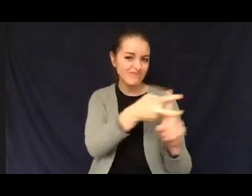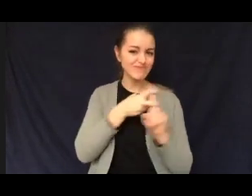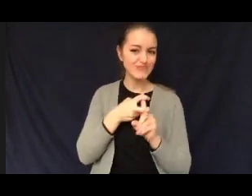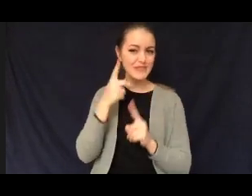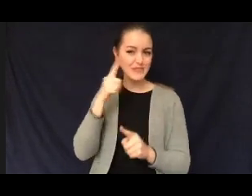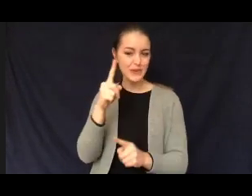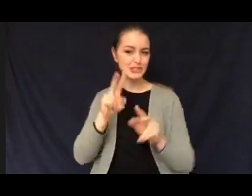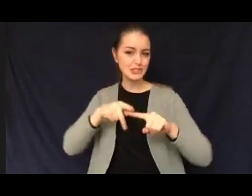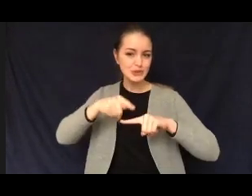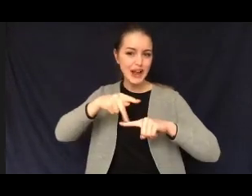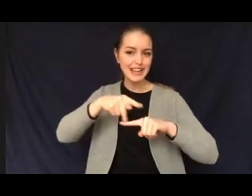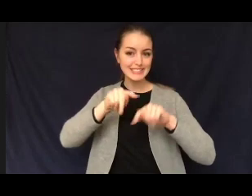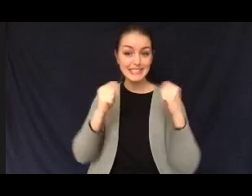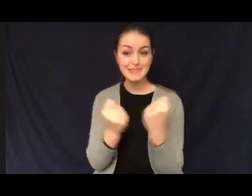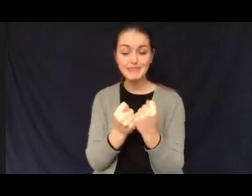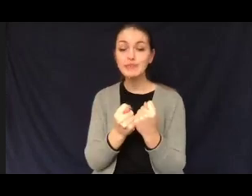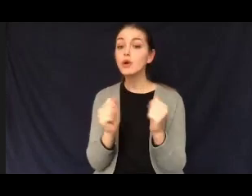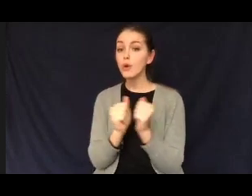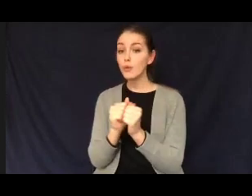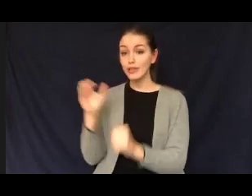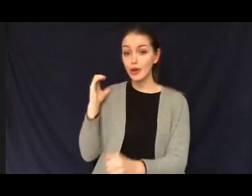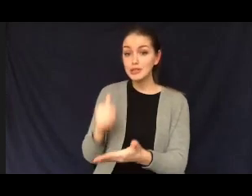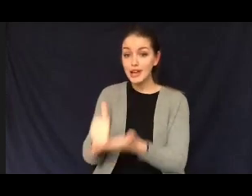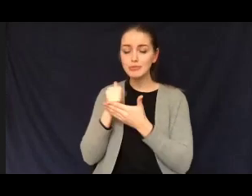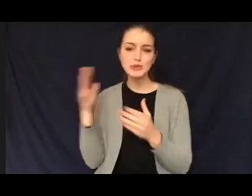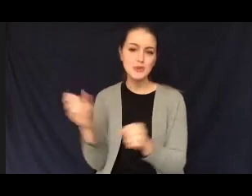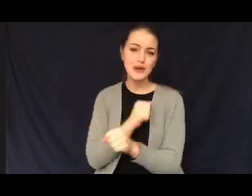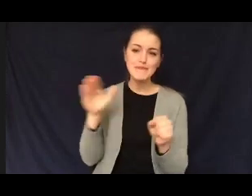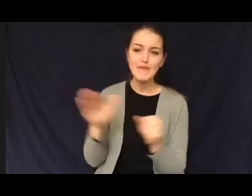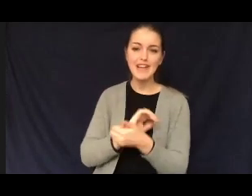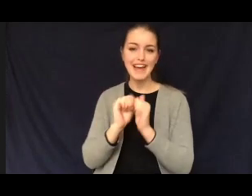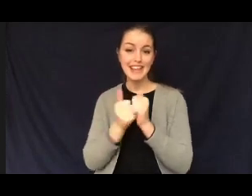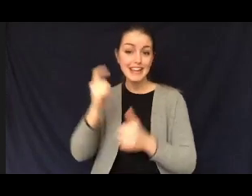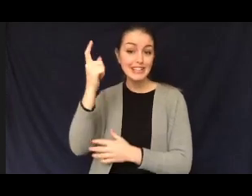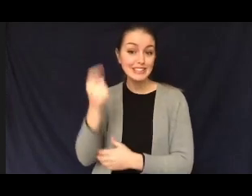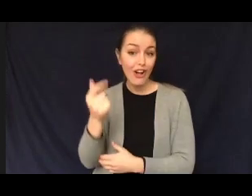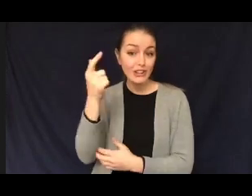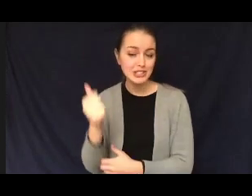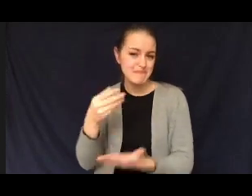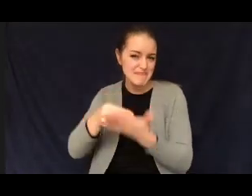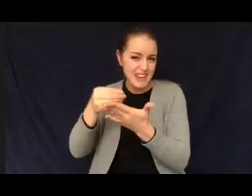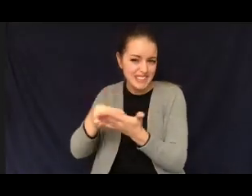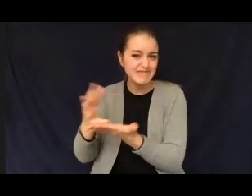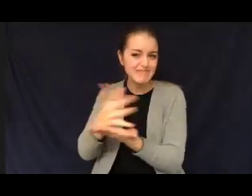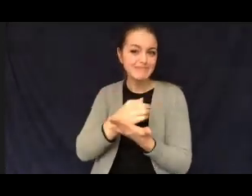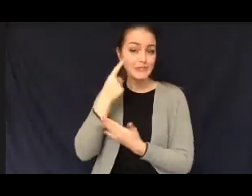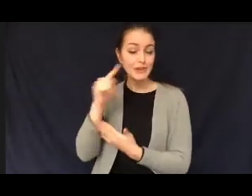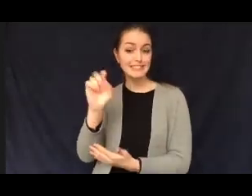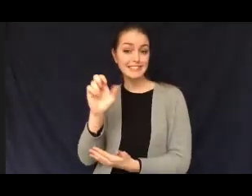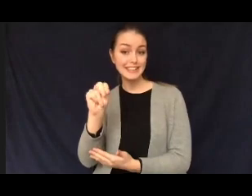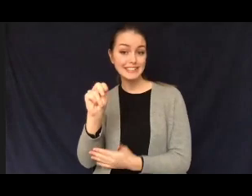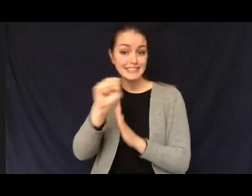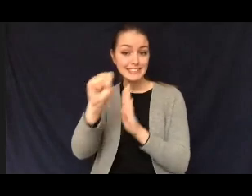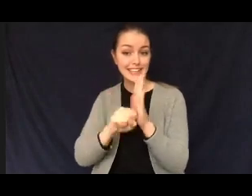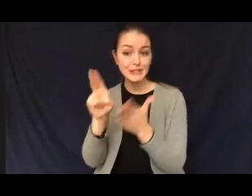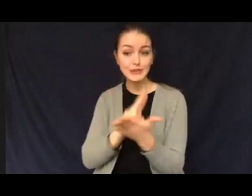help, Wilma won a full athletic scholarship to Tennessee State University. She was the first member of